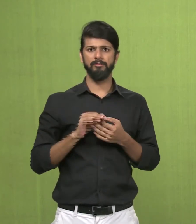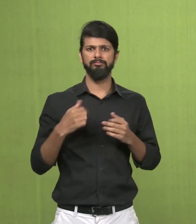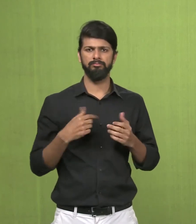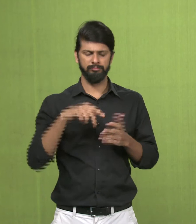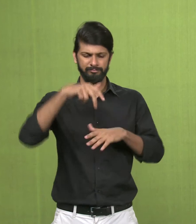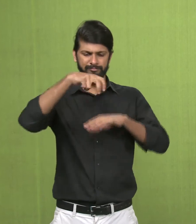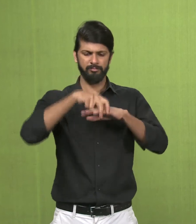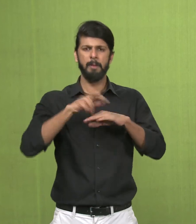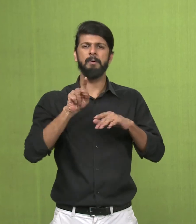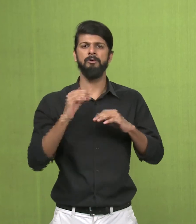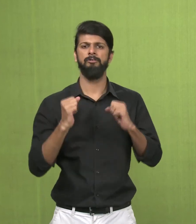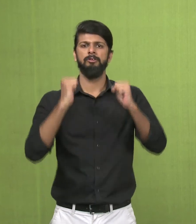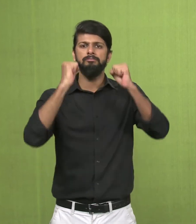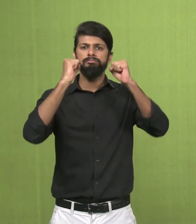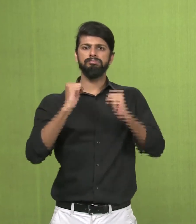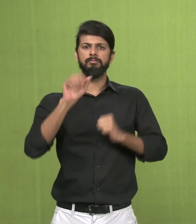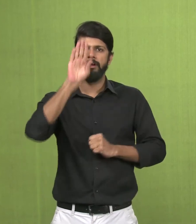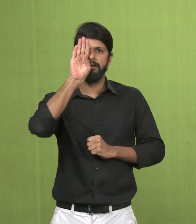The background consists of the throne,